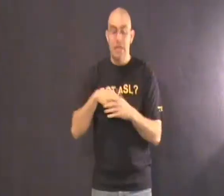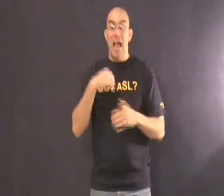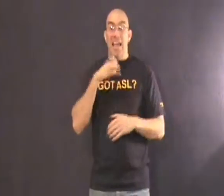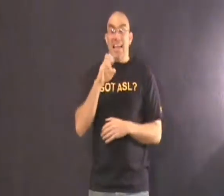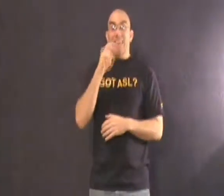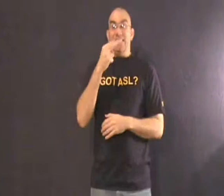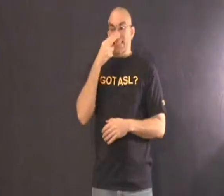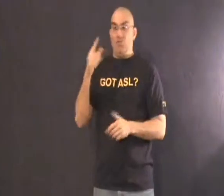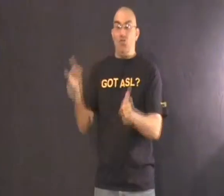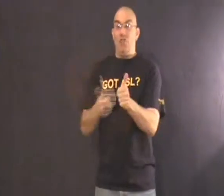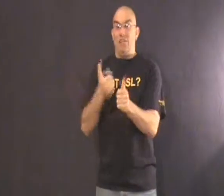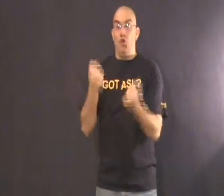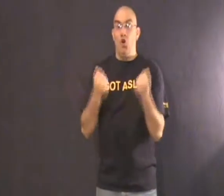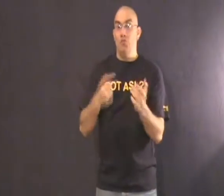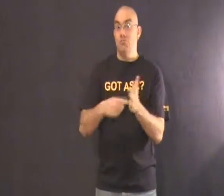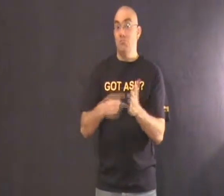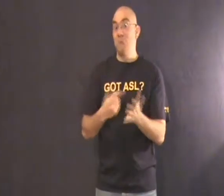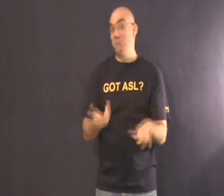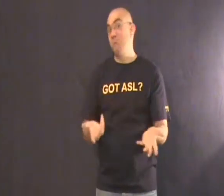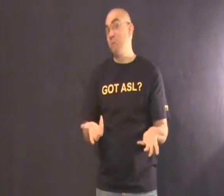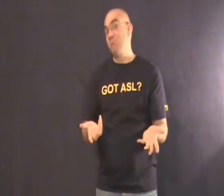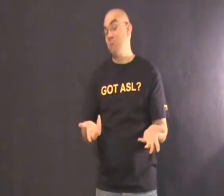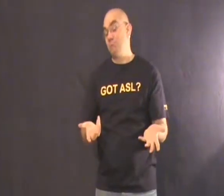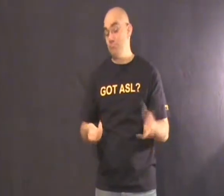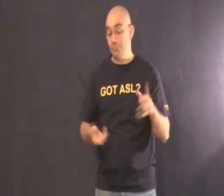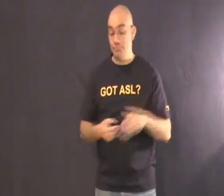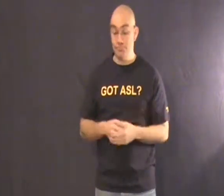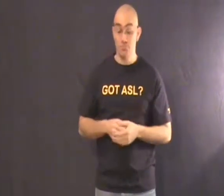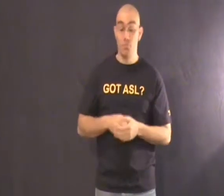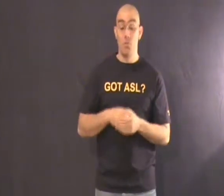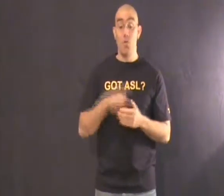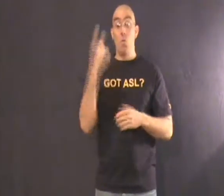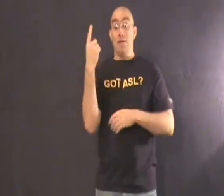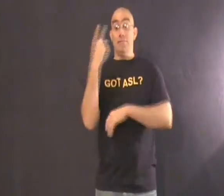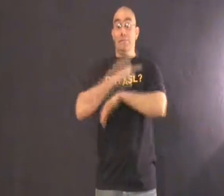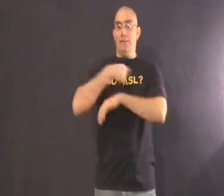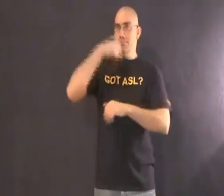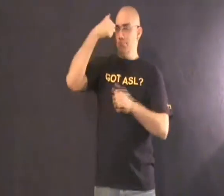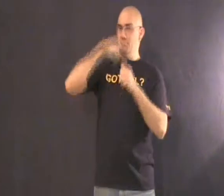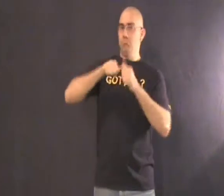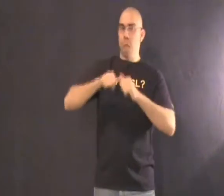My cat was completely fearless. I even saw it chase cars sometimes.